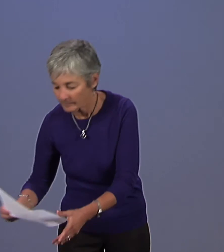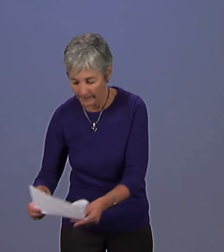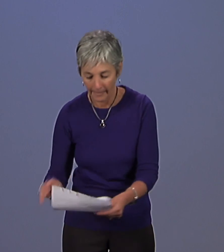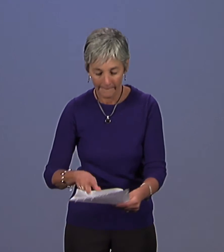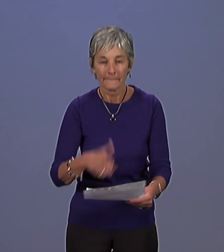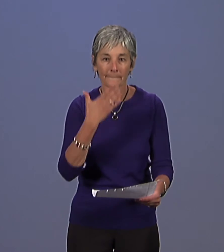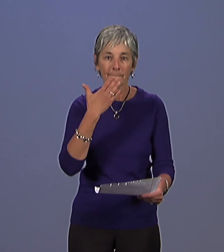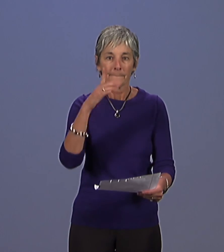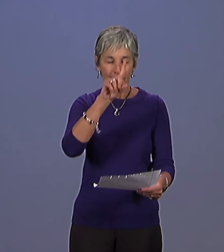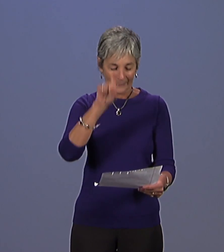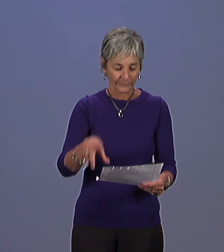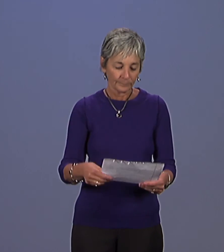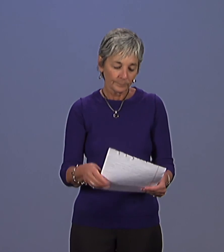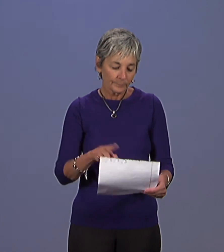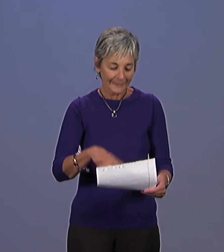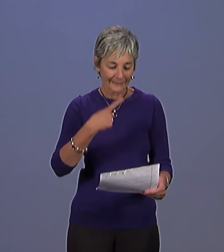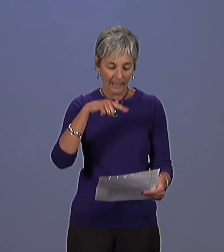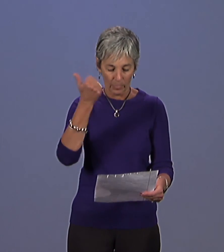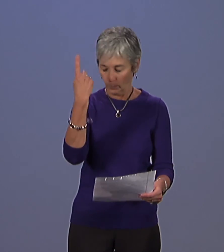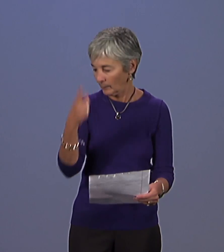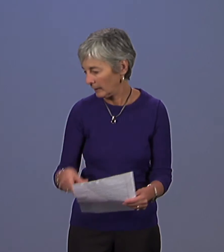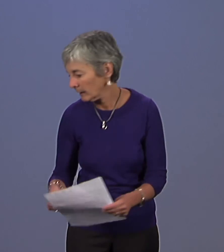Now here's a good question.